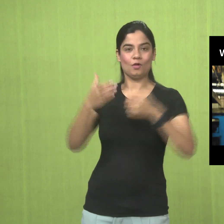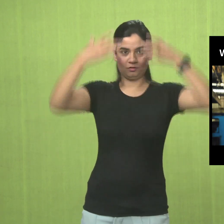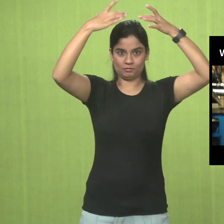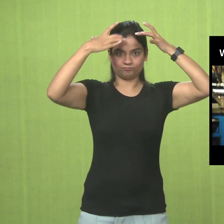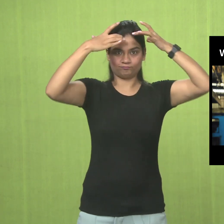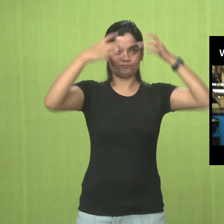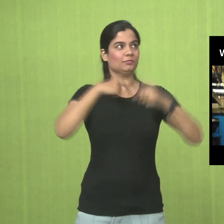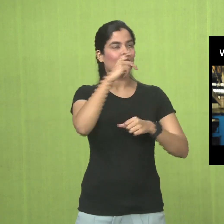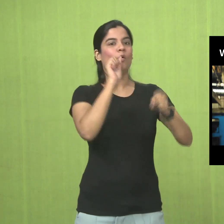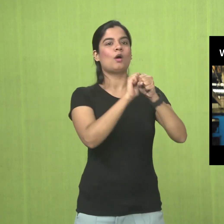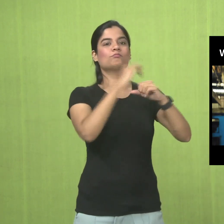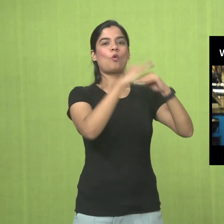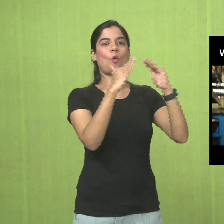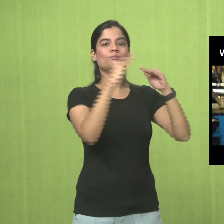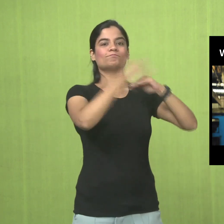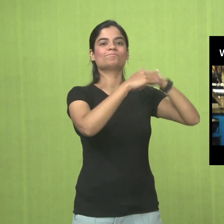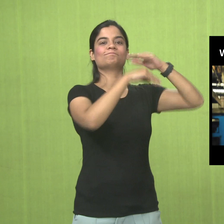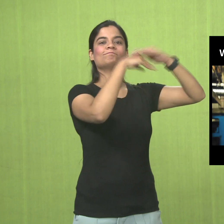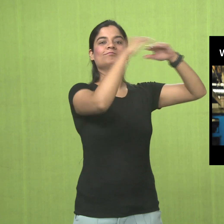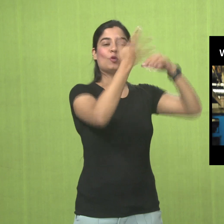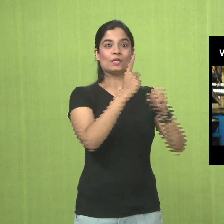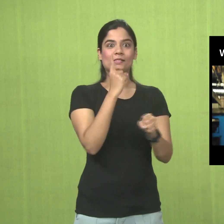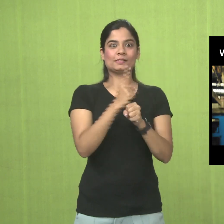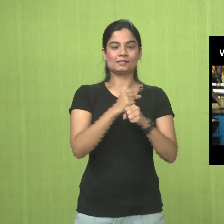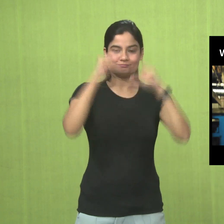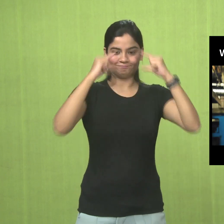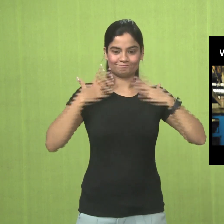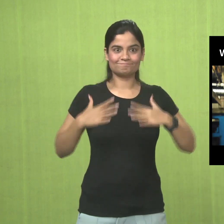house, a mason, a teacher. They're all workers.